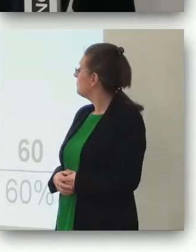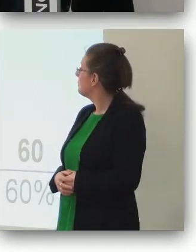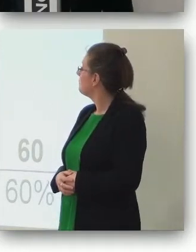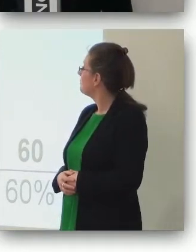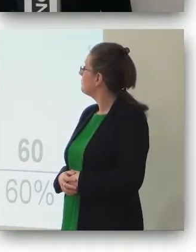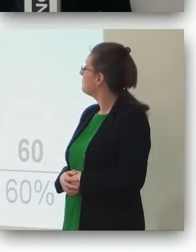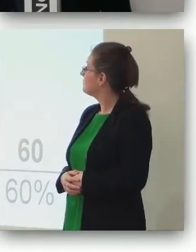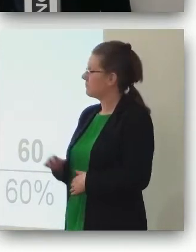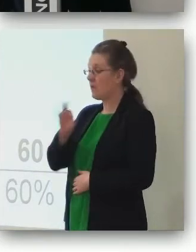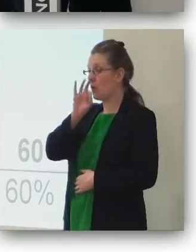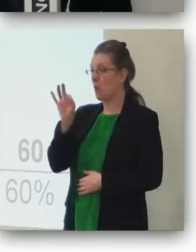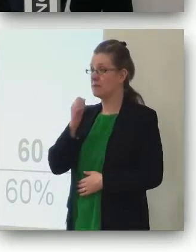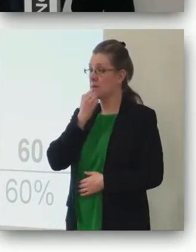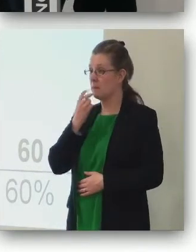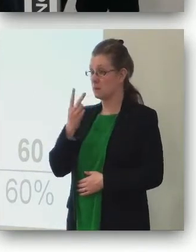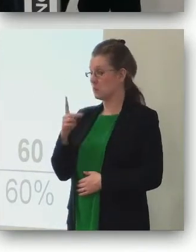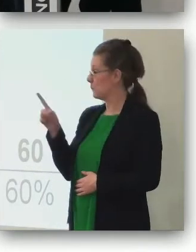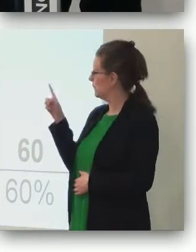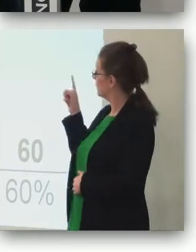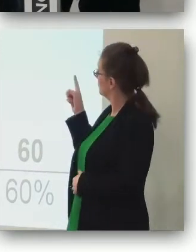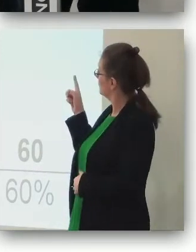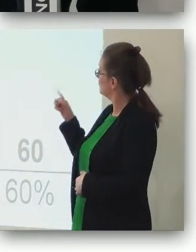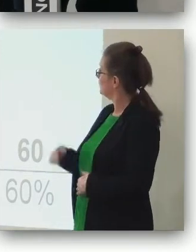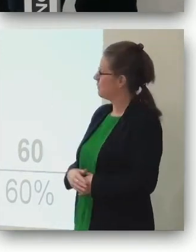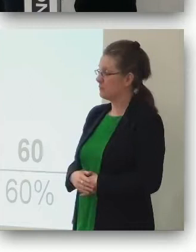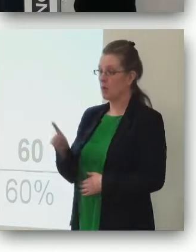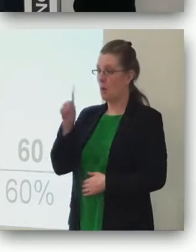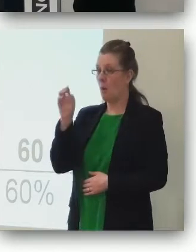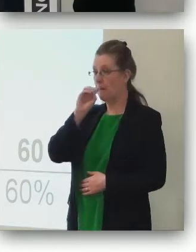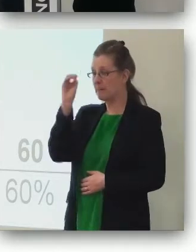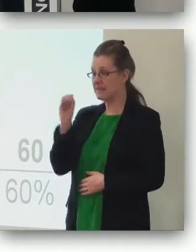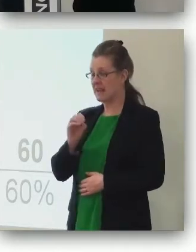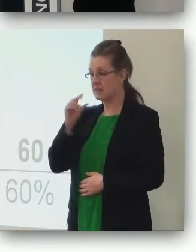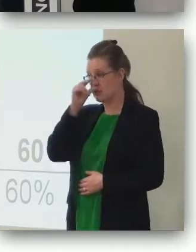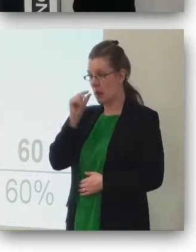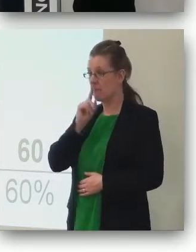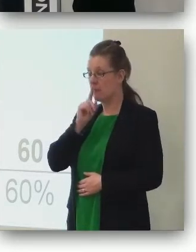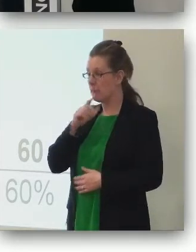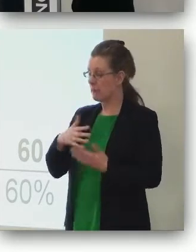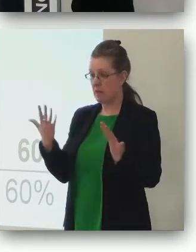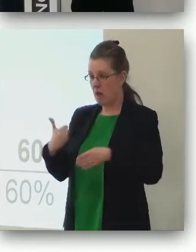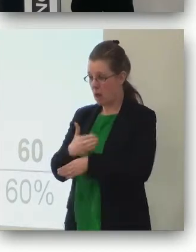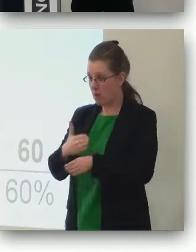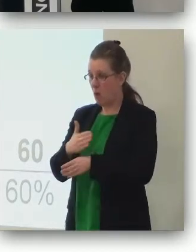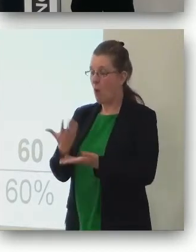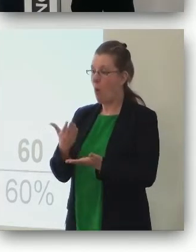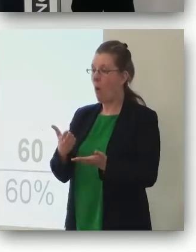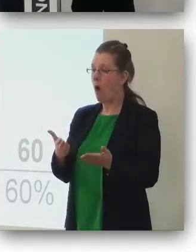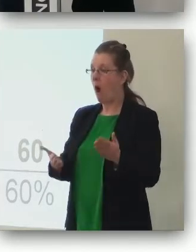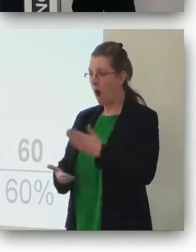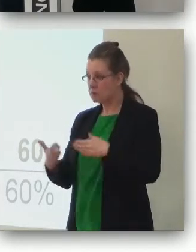So, question number 2. What percentage of young people are unemployed or